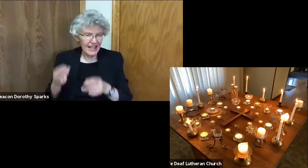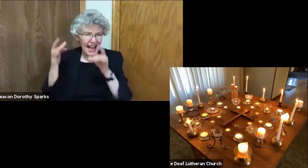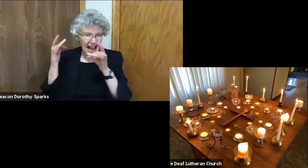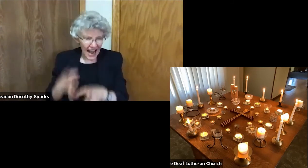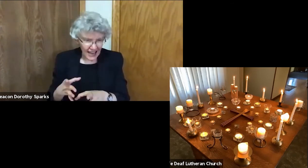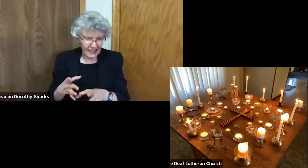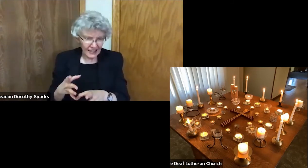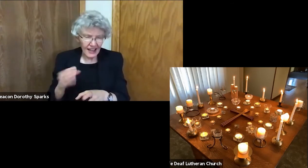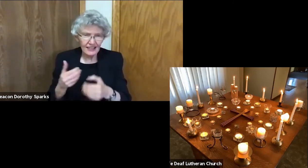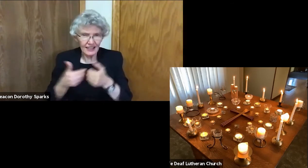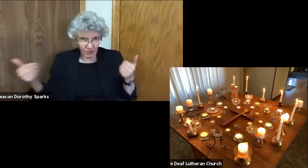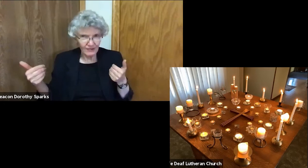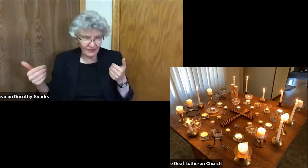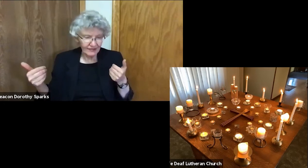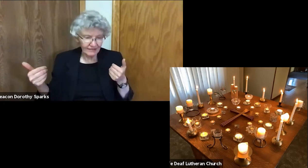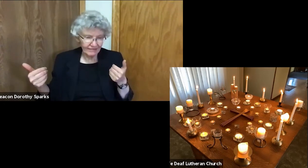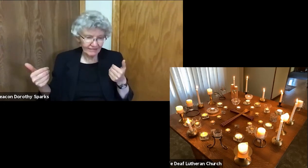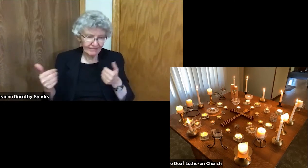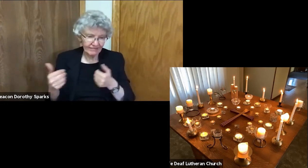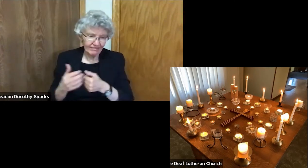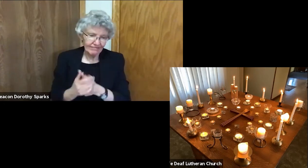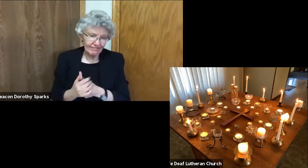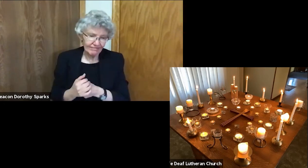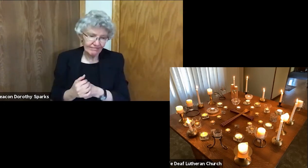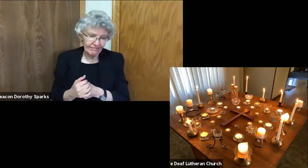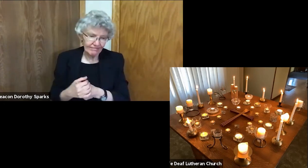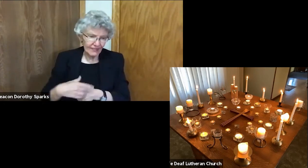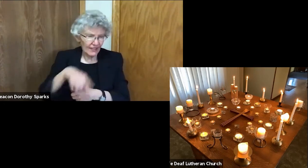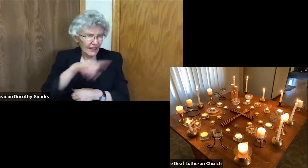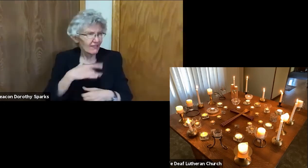For those whose lives are marked by hatred and division.